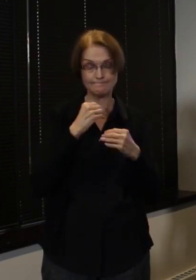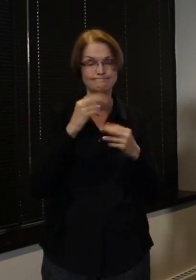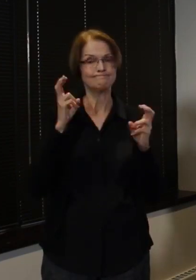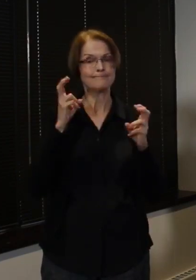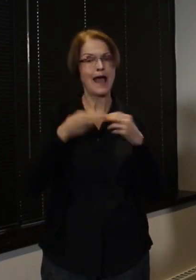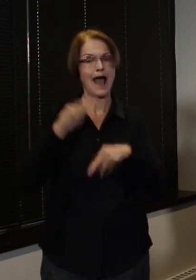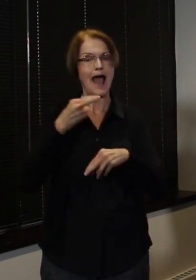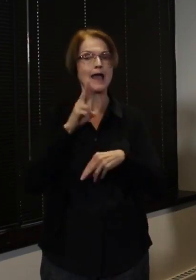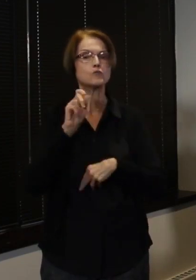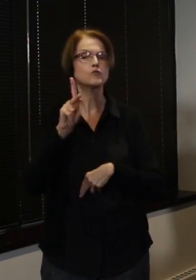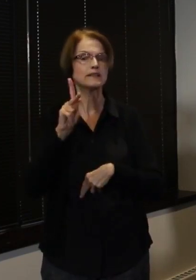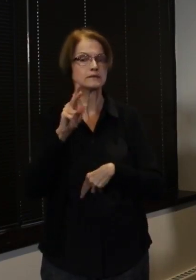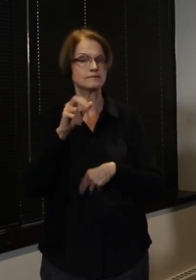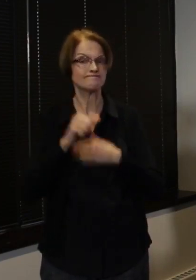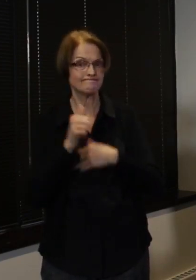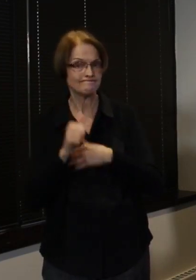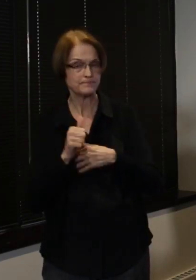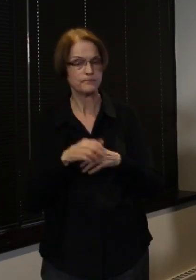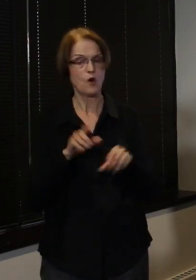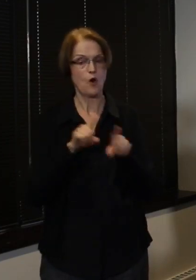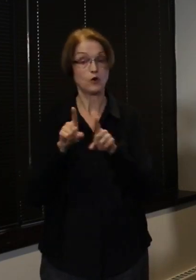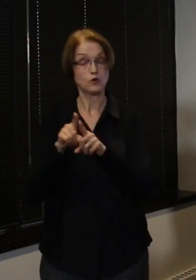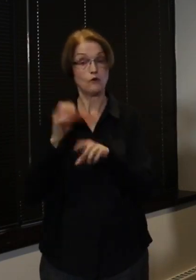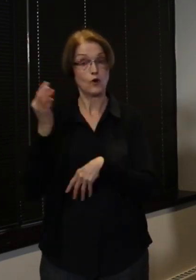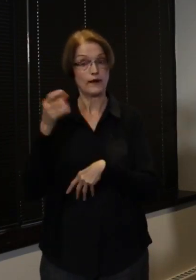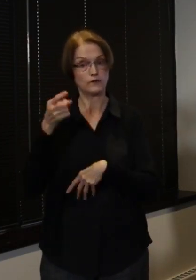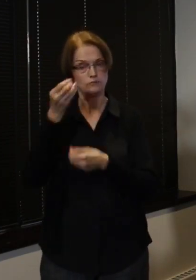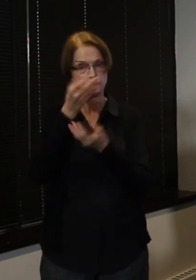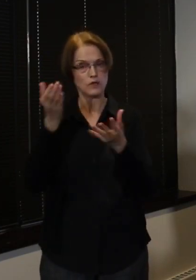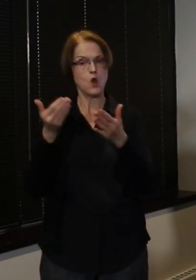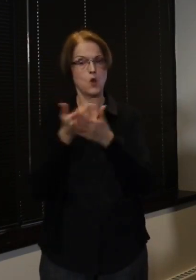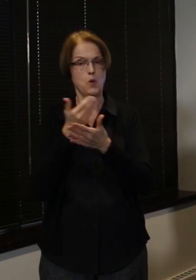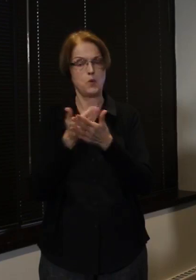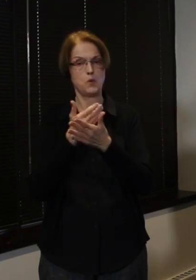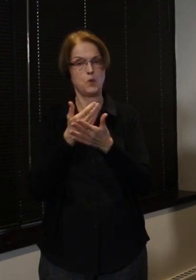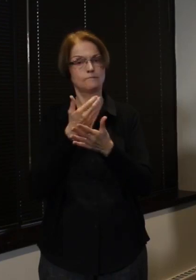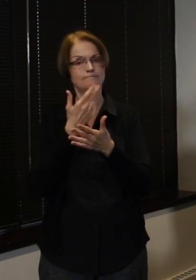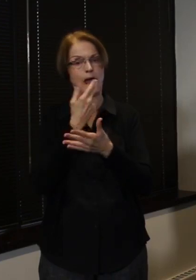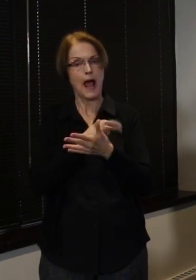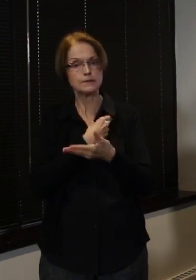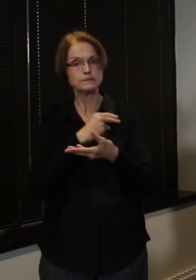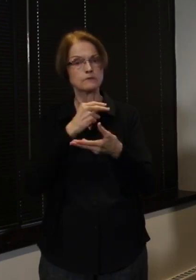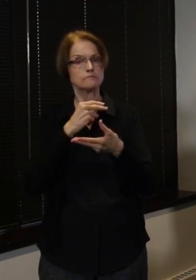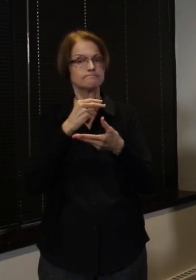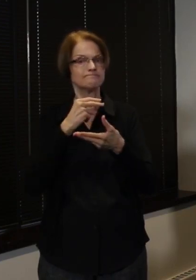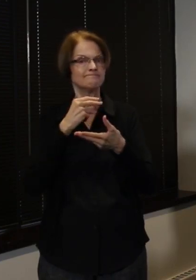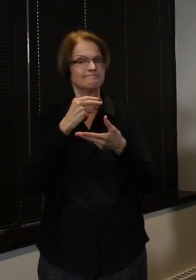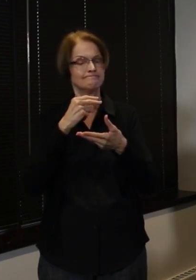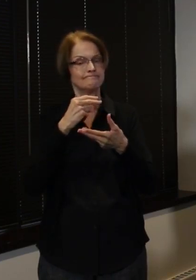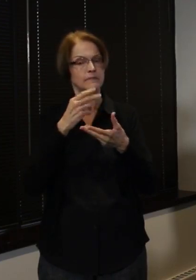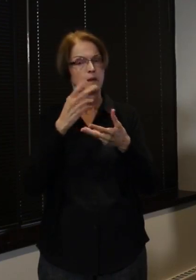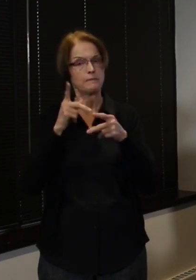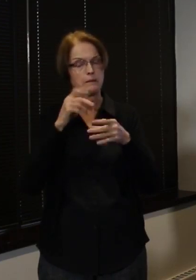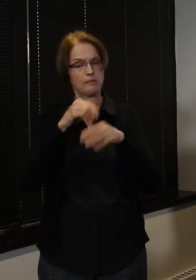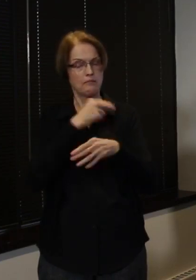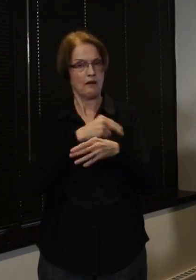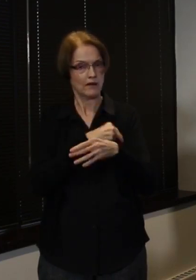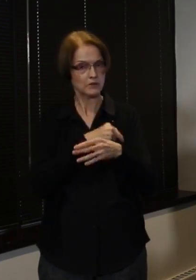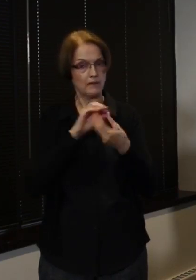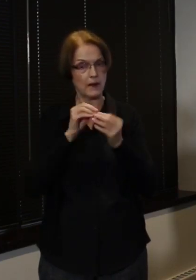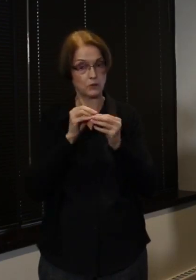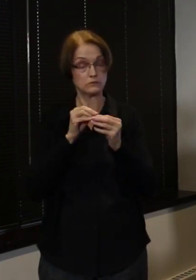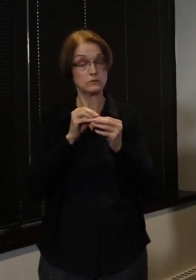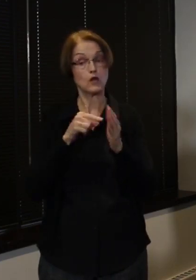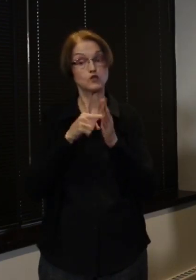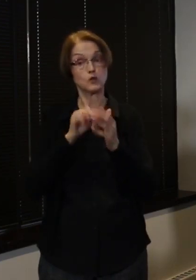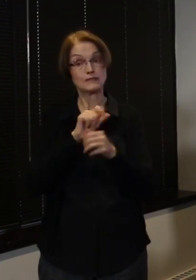high-risk scenario. Also on Friday, you presented new hospital admission rates, which showed that the city of St. Louis's rate was higher